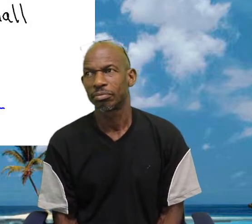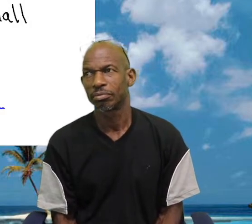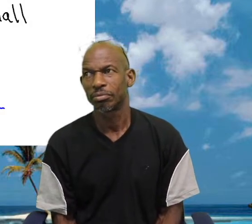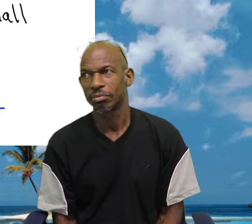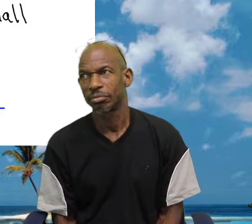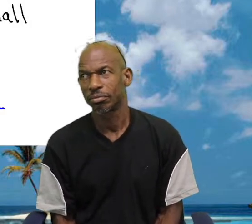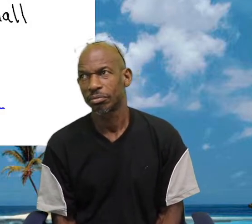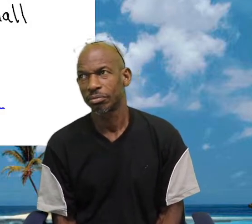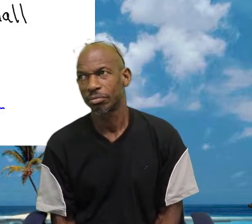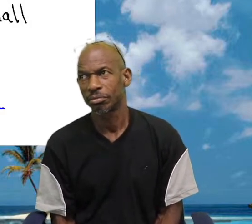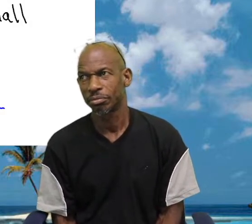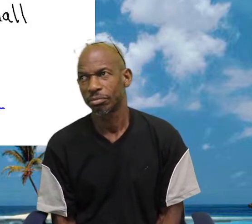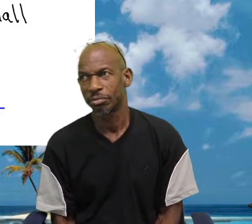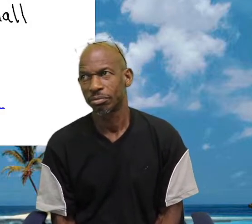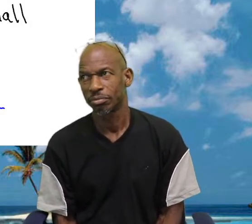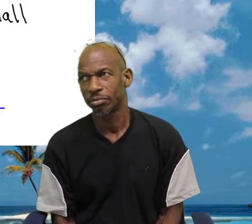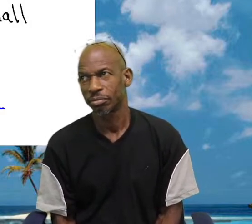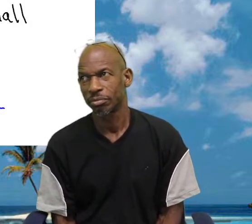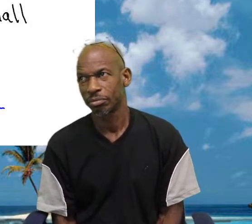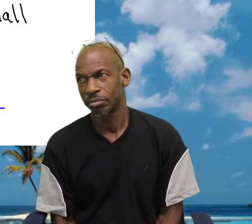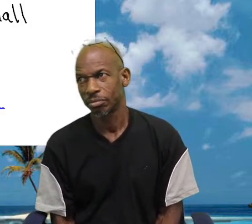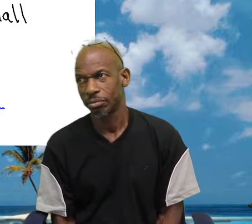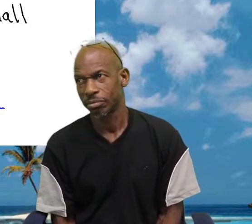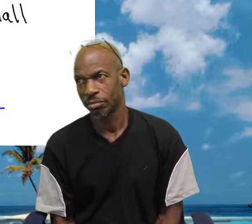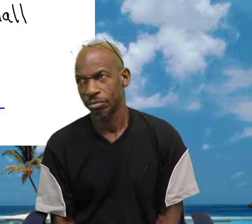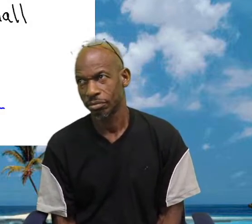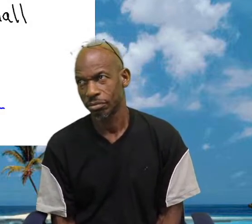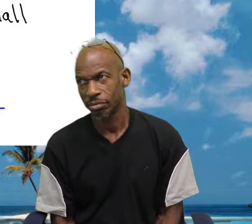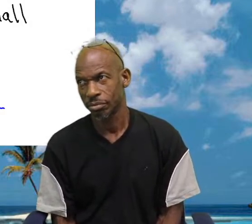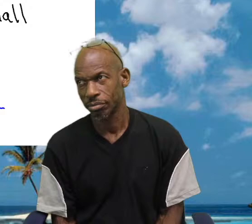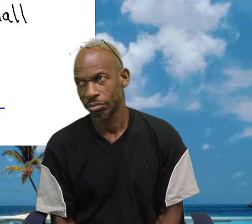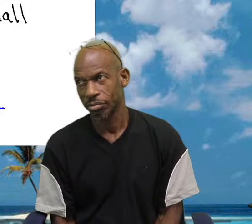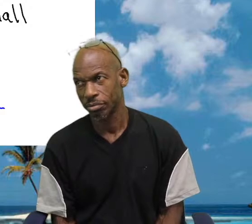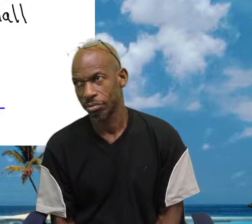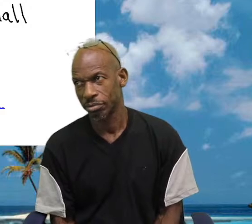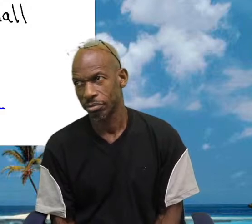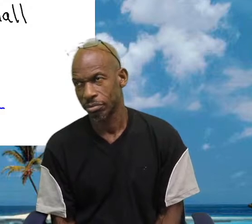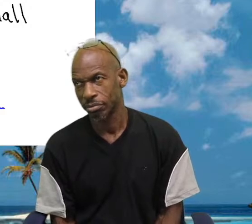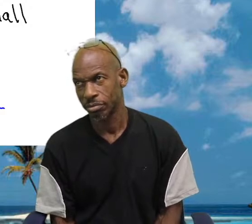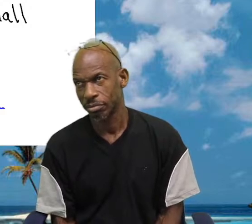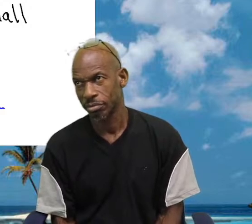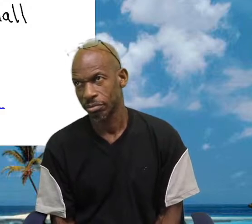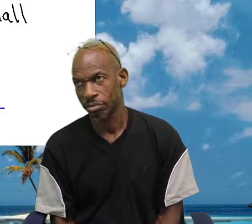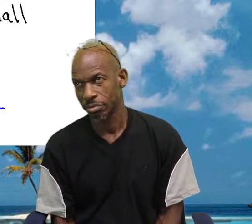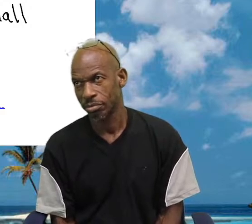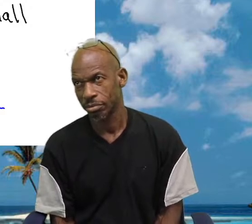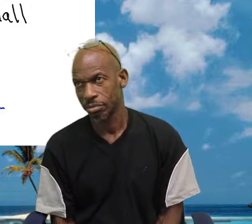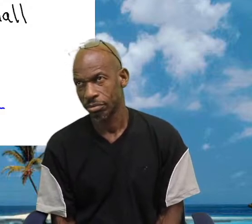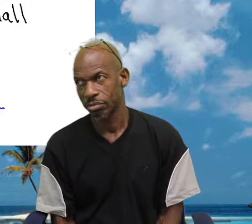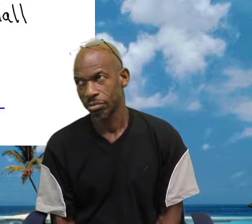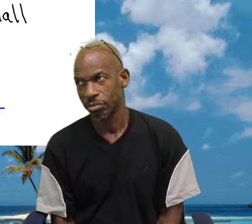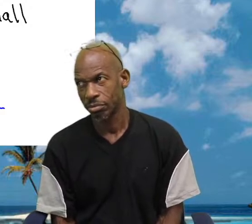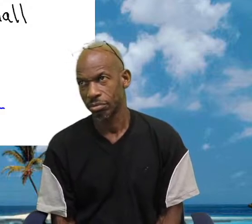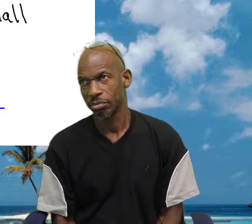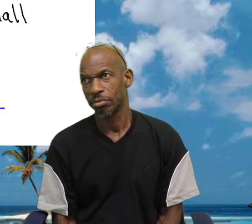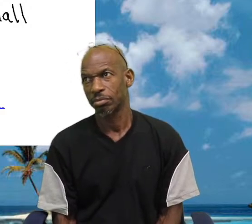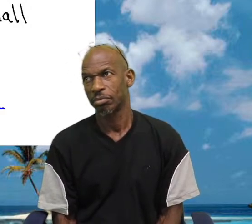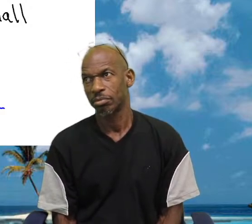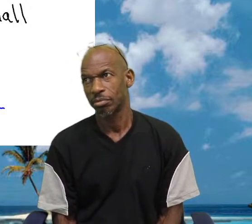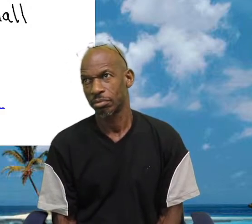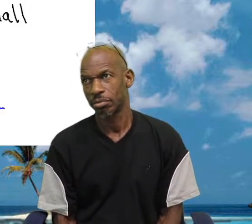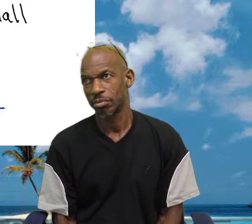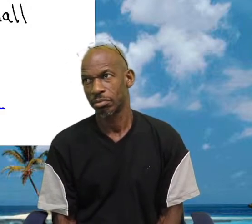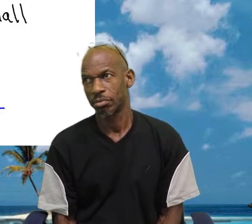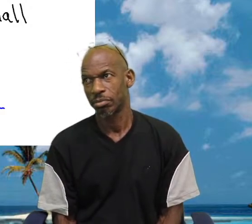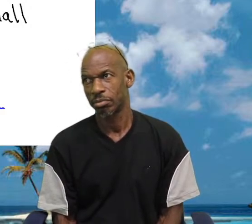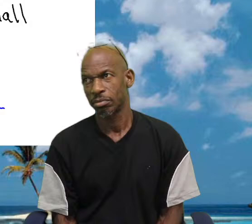So this is my adjective. So I choose to use, and because of the size of my drawing, the